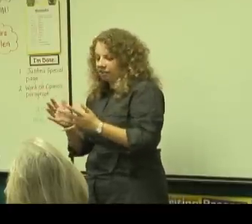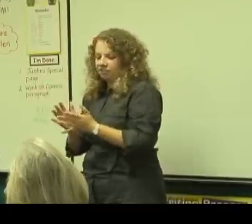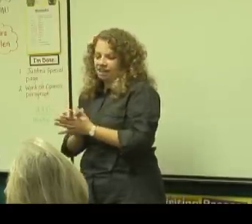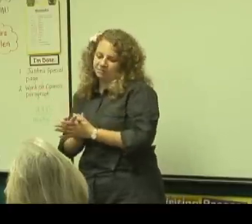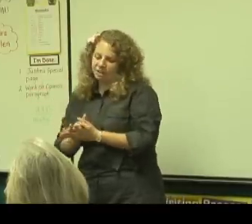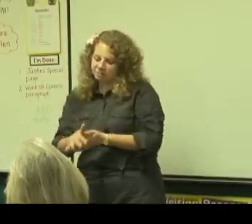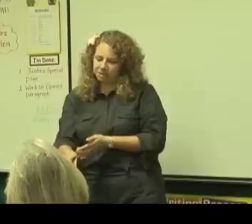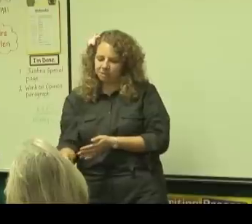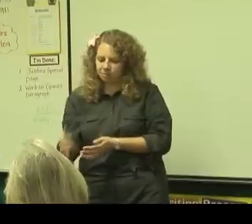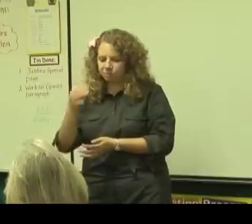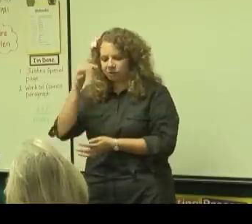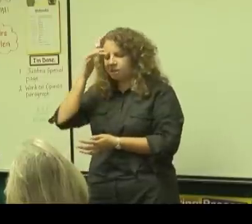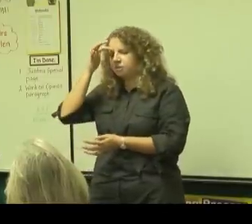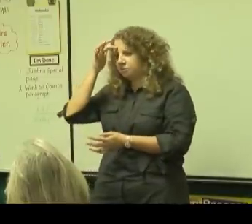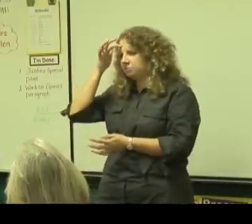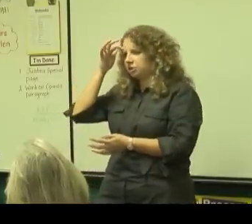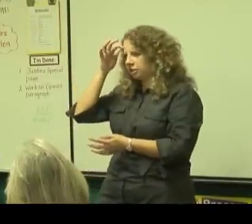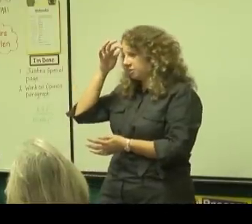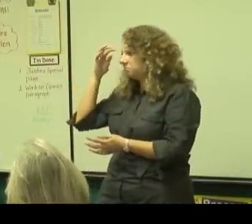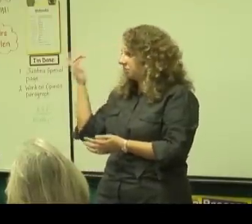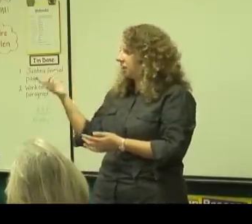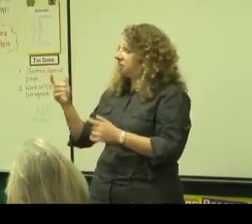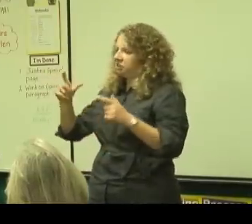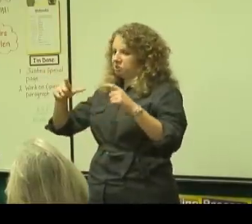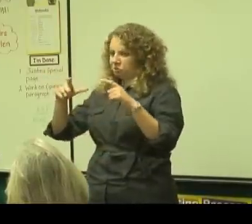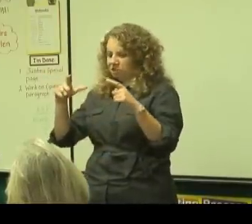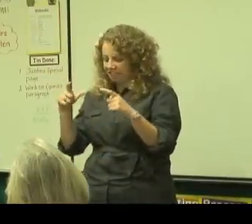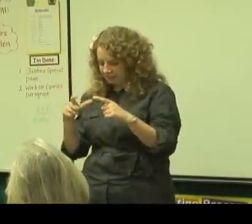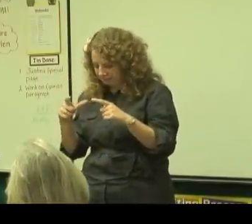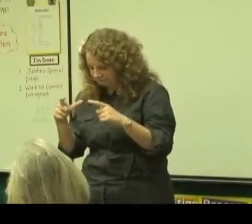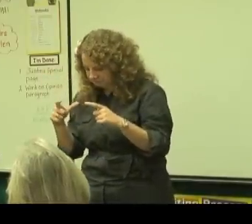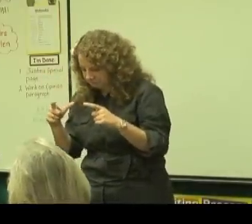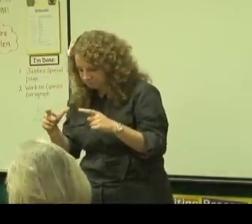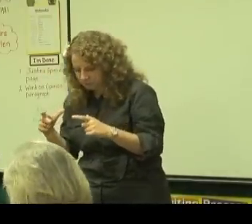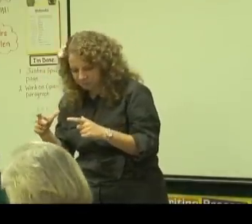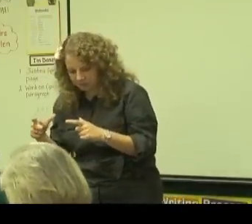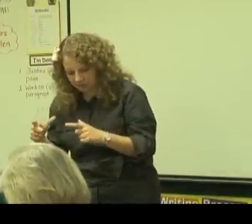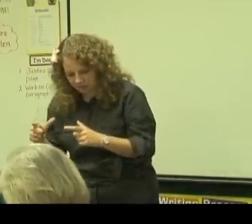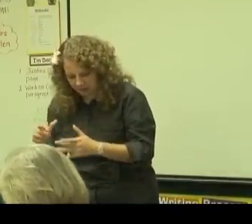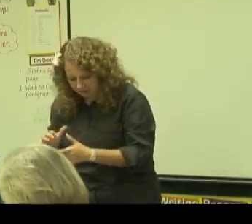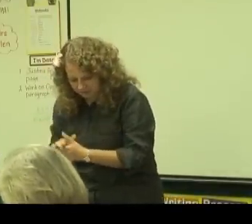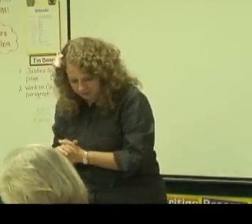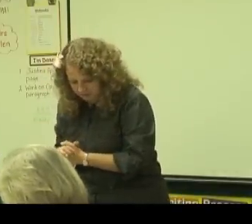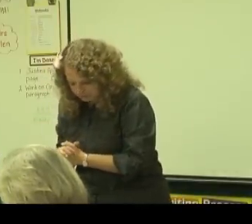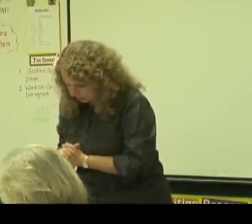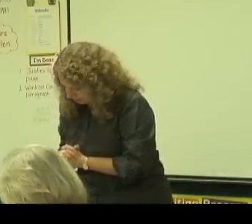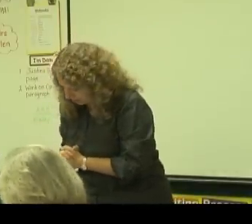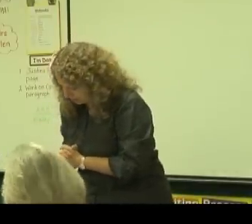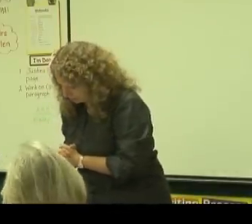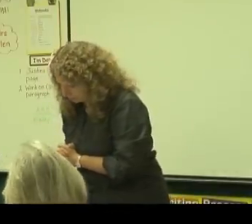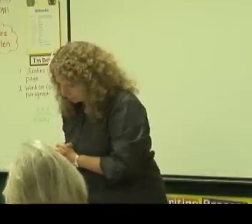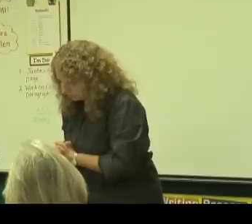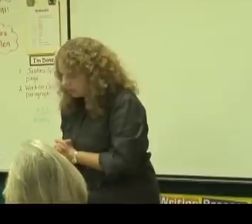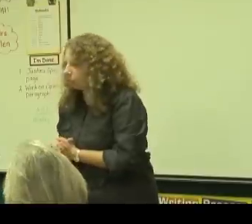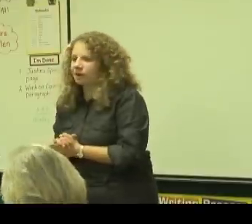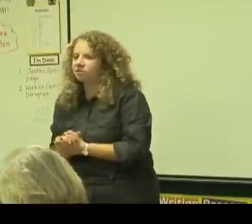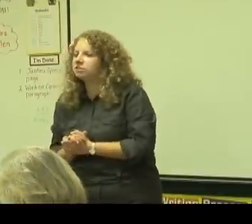of classifiers, but these ones will get you started. Okay, so tortilla, be something like that. Okay, number 3, a round